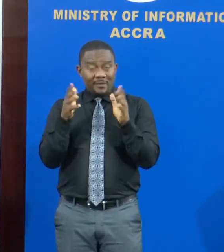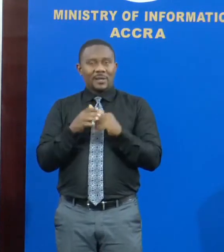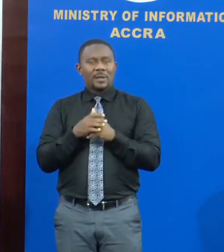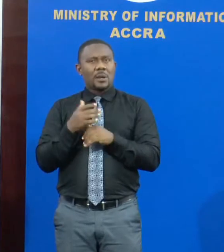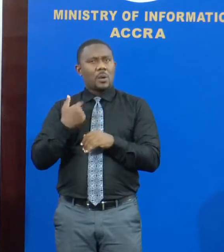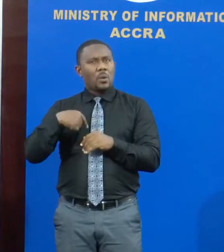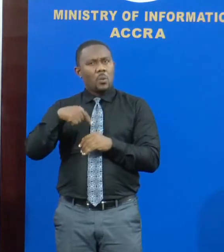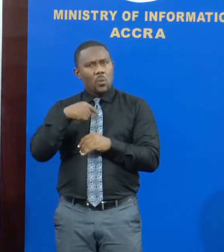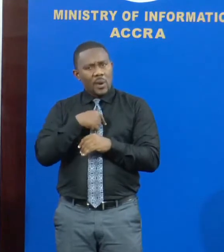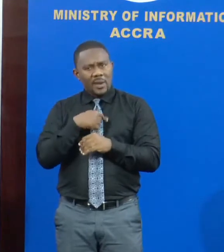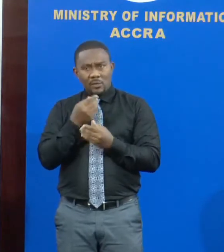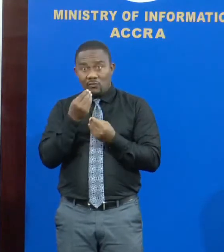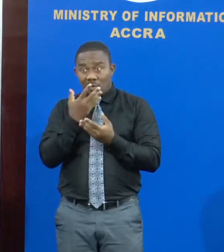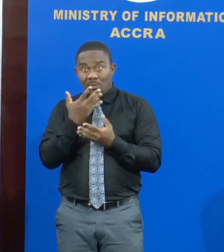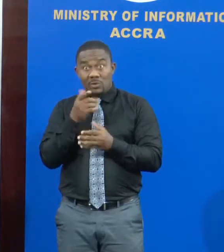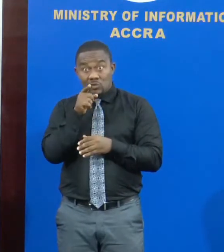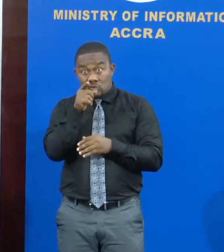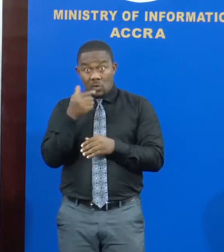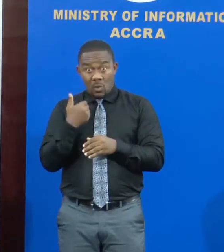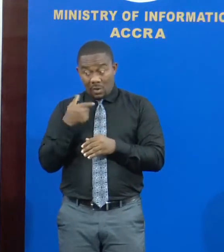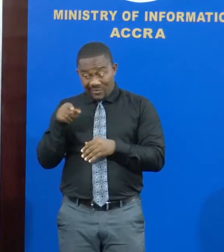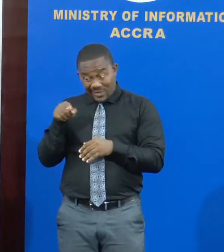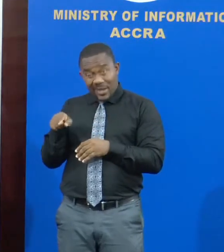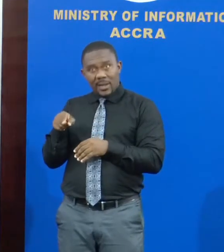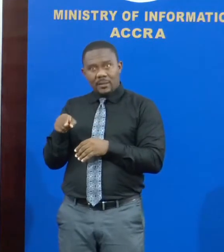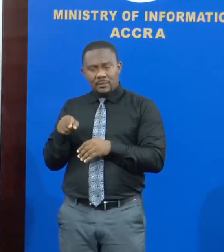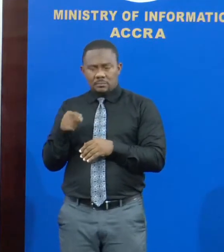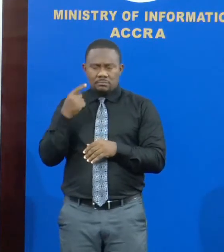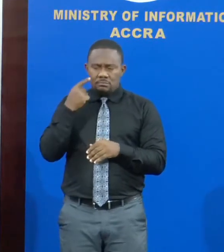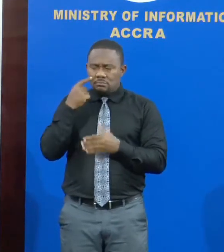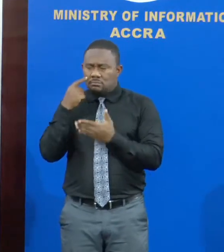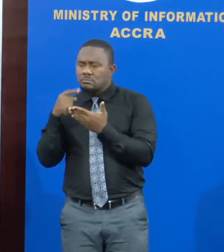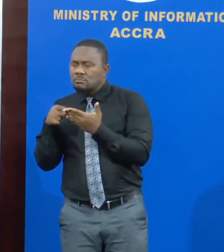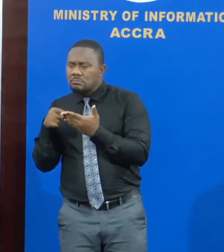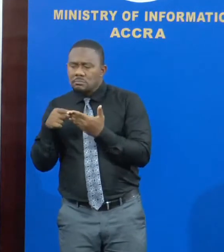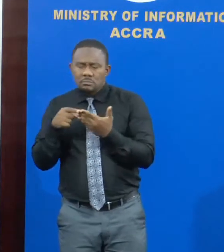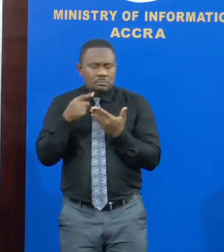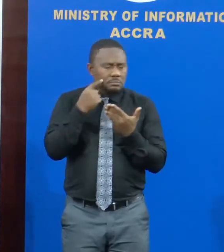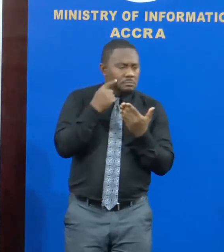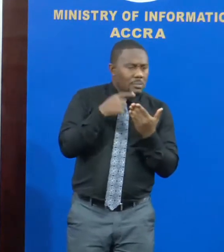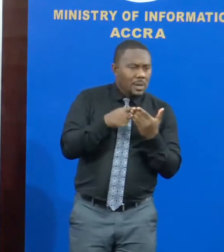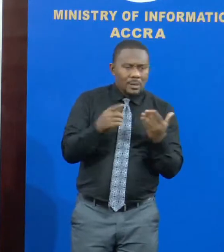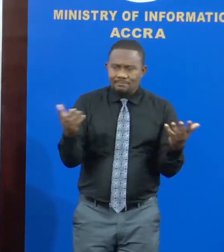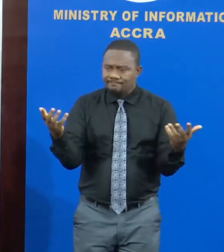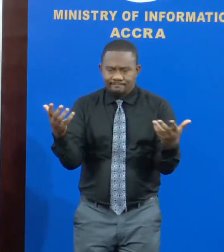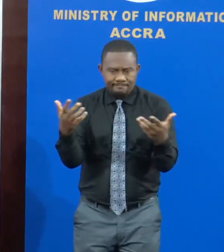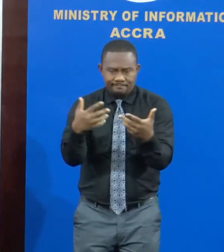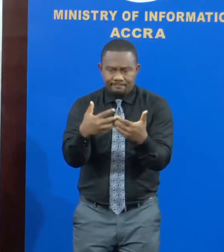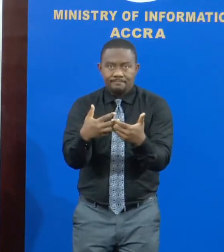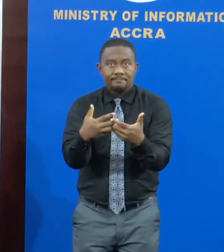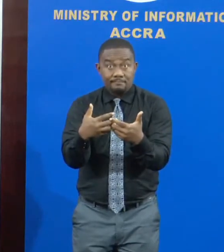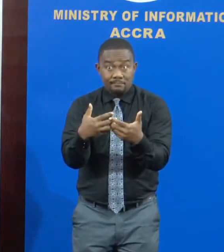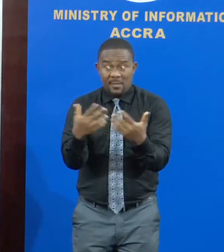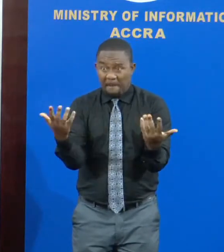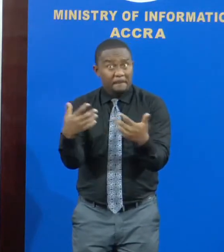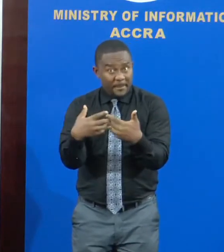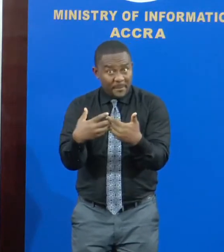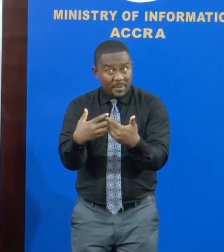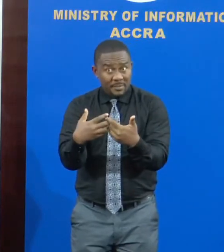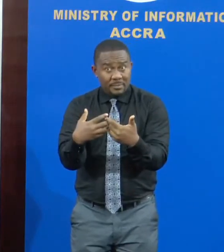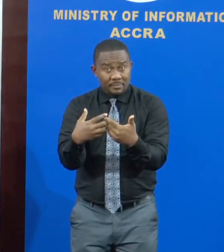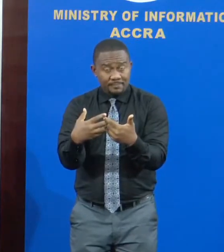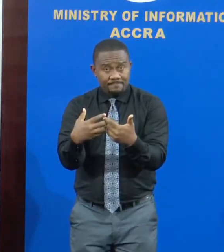we have on you matches that of the NIA. And once we have